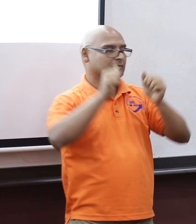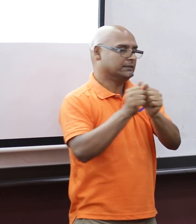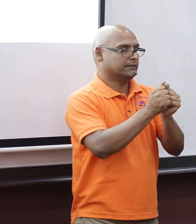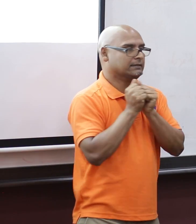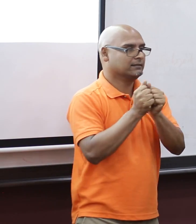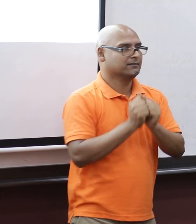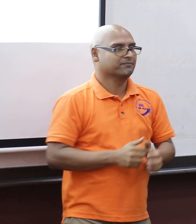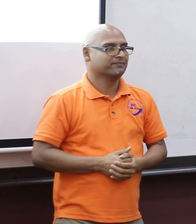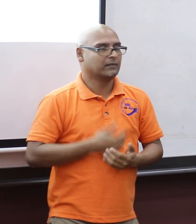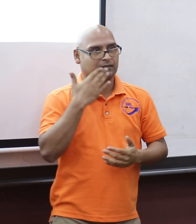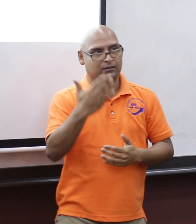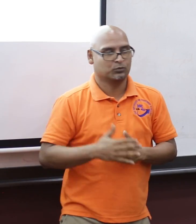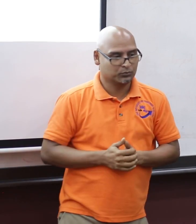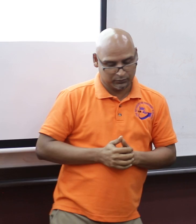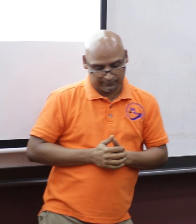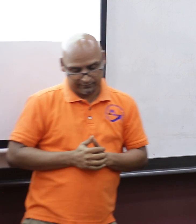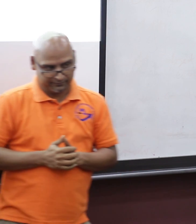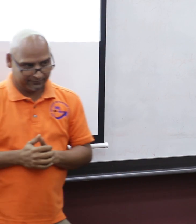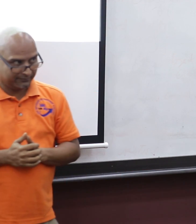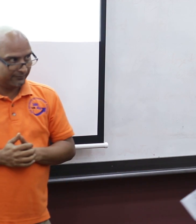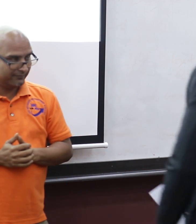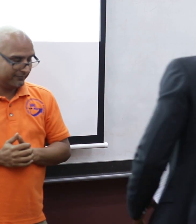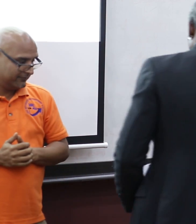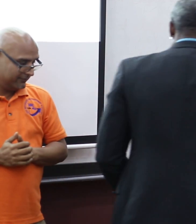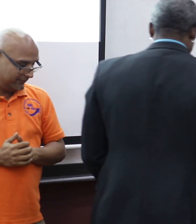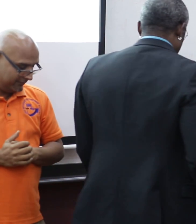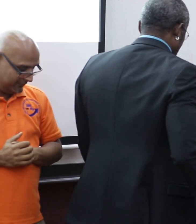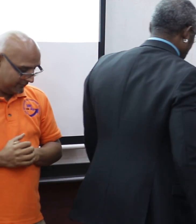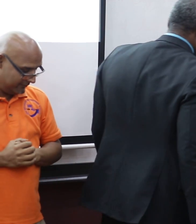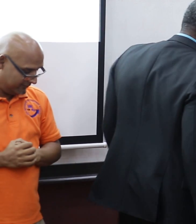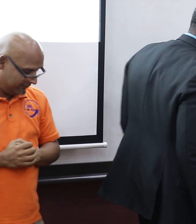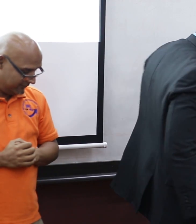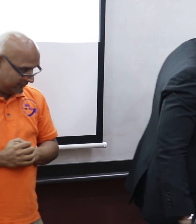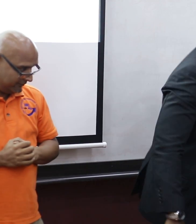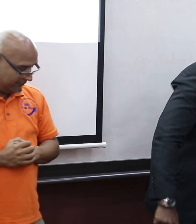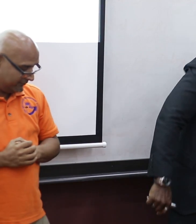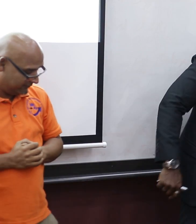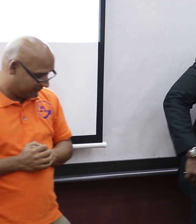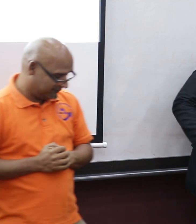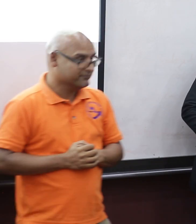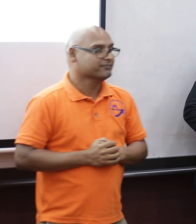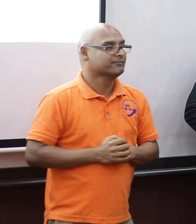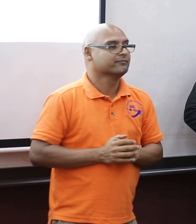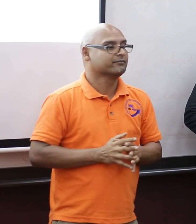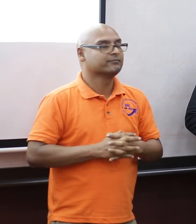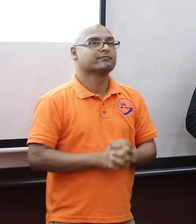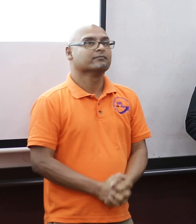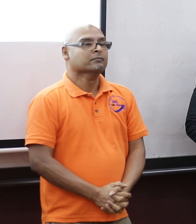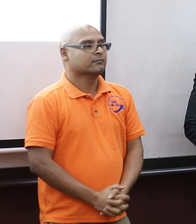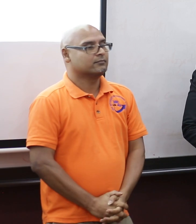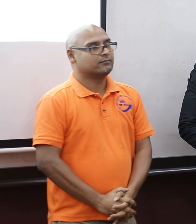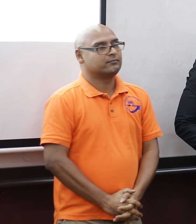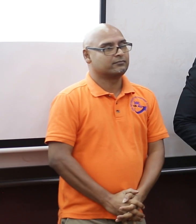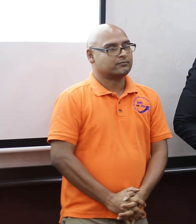Thank you, Mrs. Griffith, for keeping within the time. And we move on to